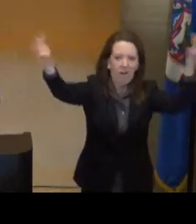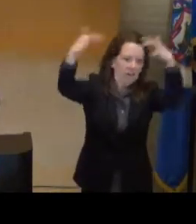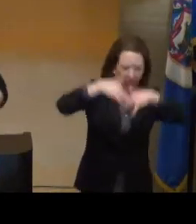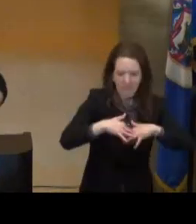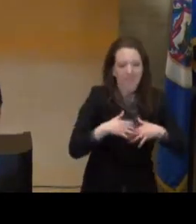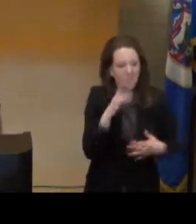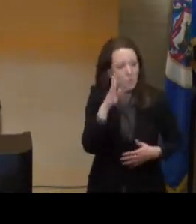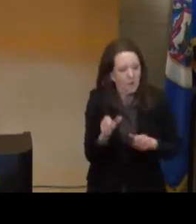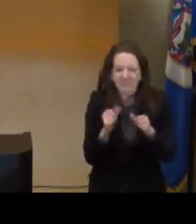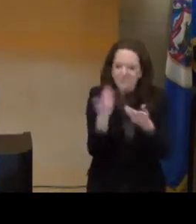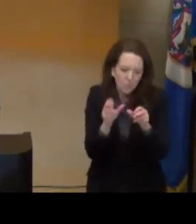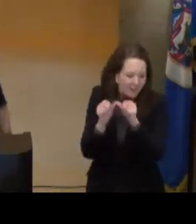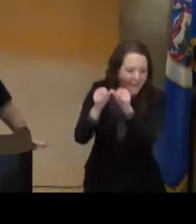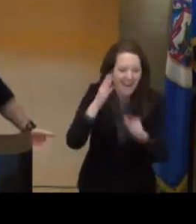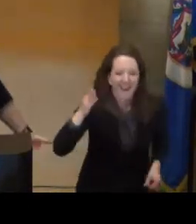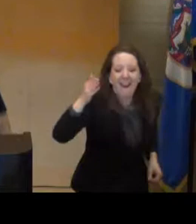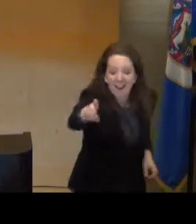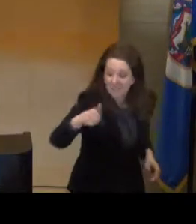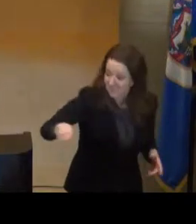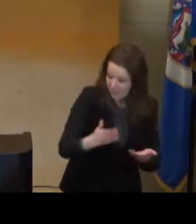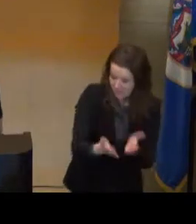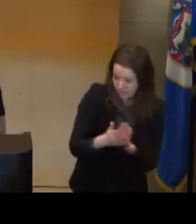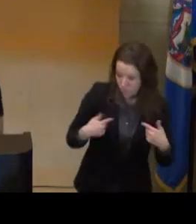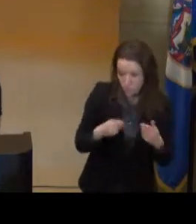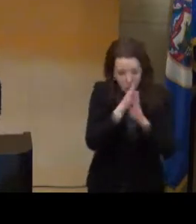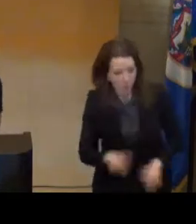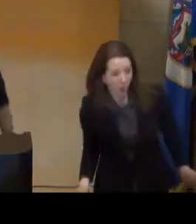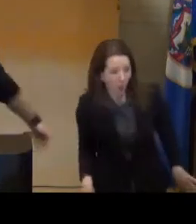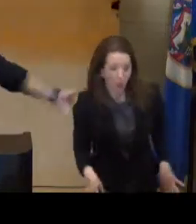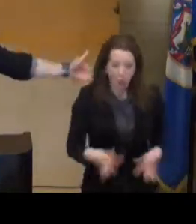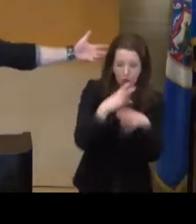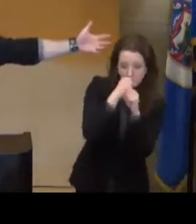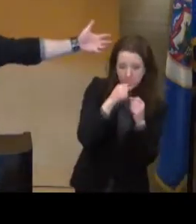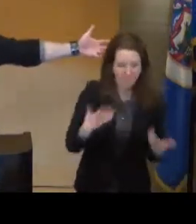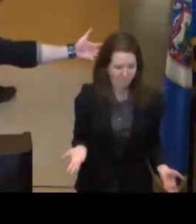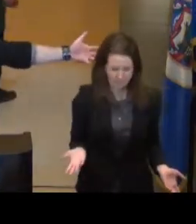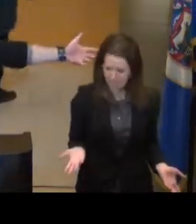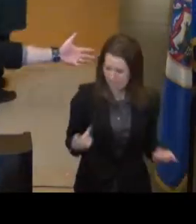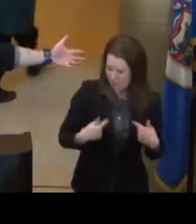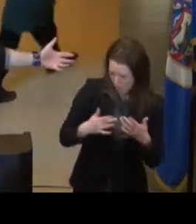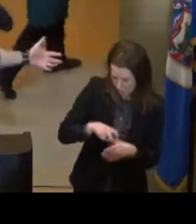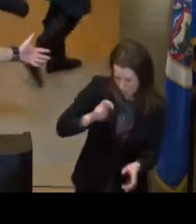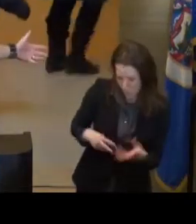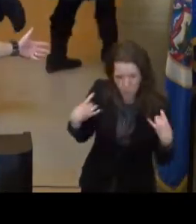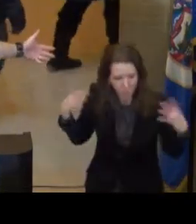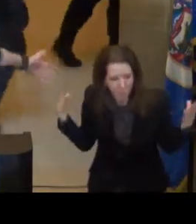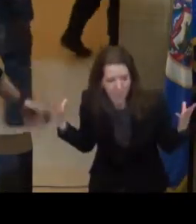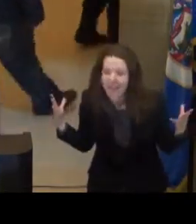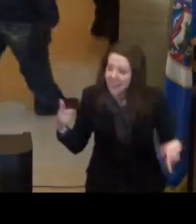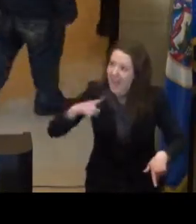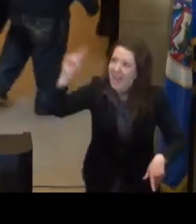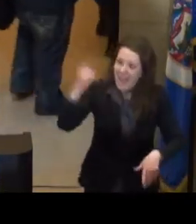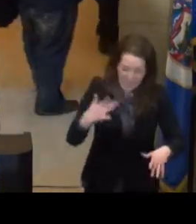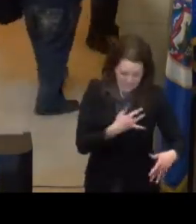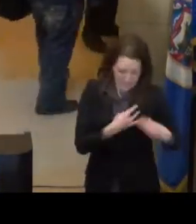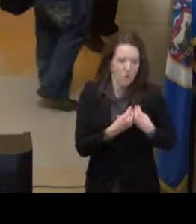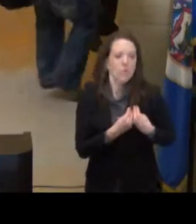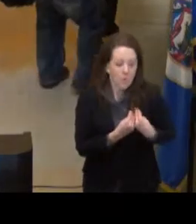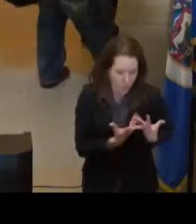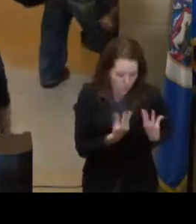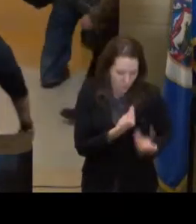And when they ask me to come along quietly, I'll say, how can I quit? I got lightning inside of me.